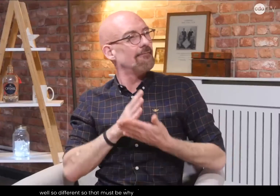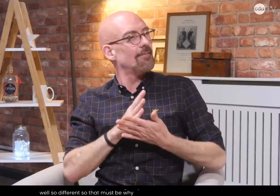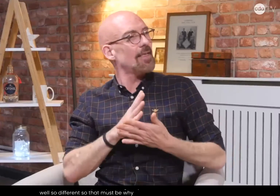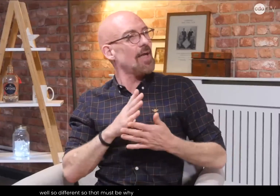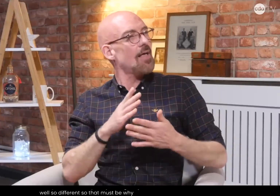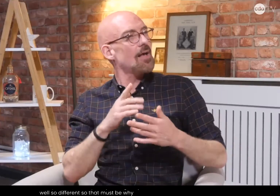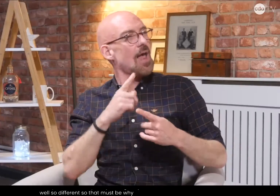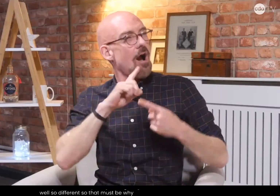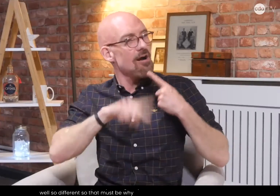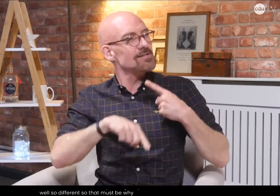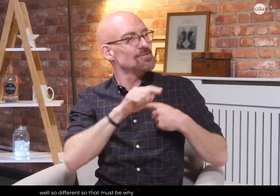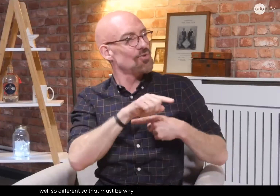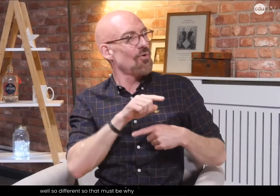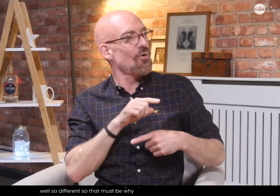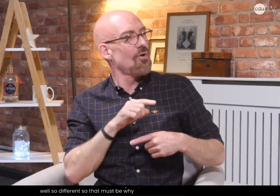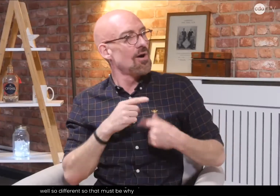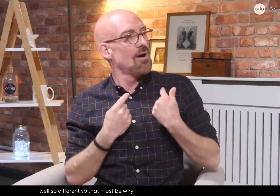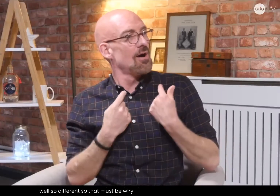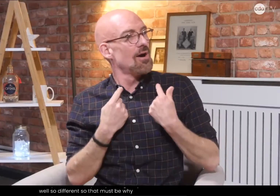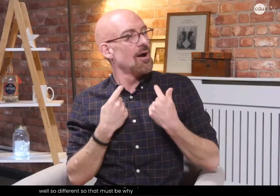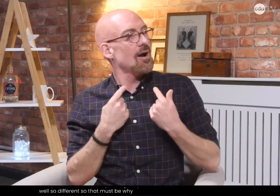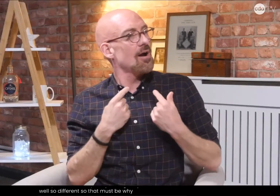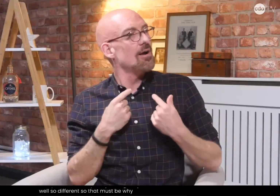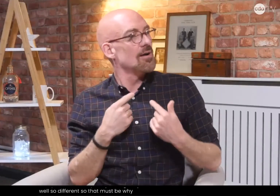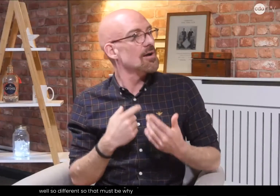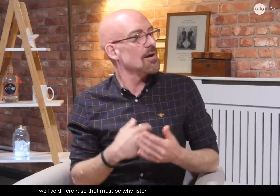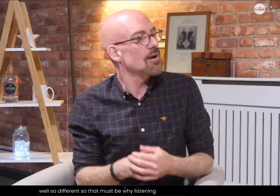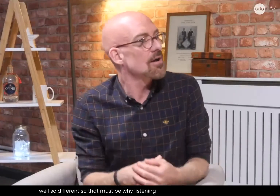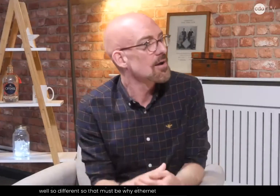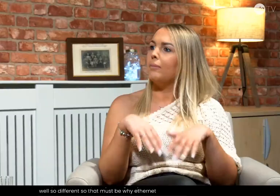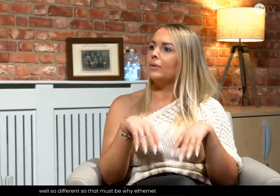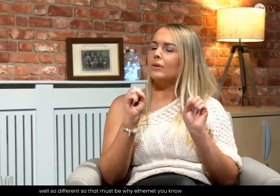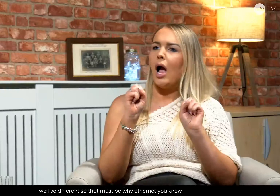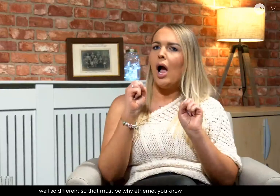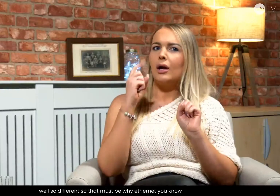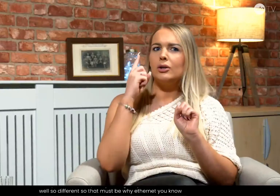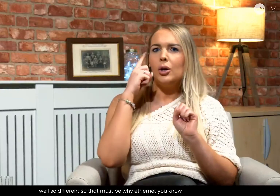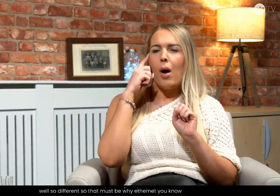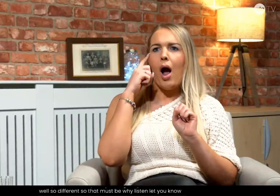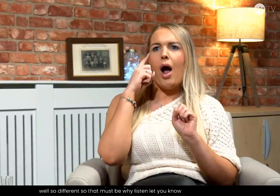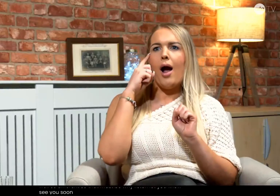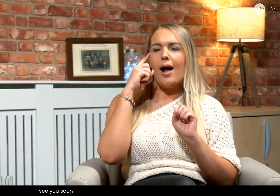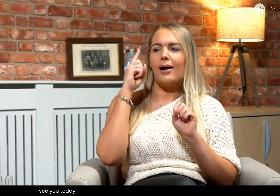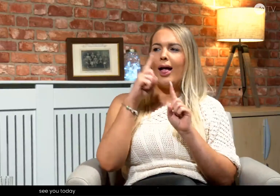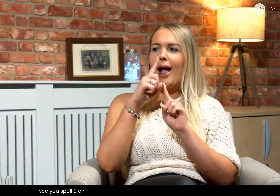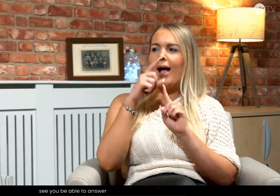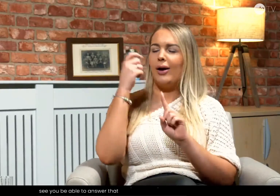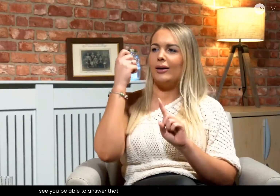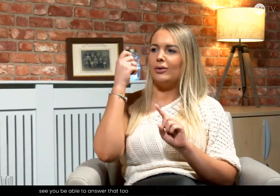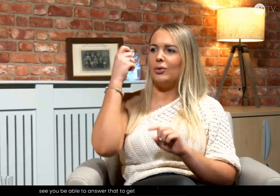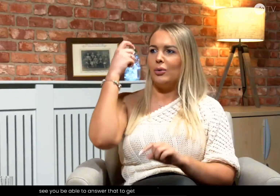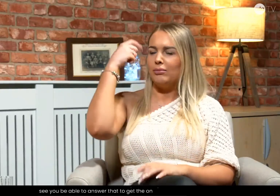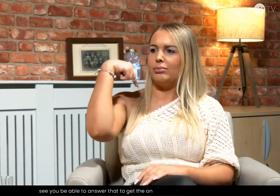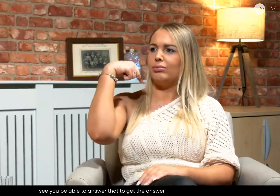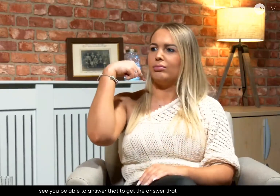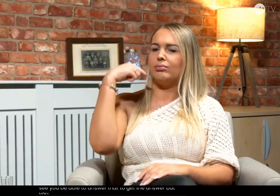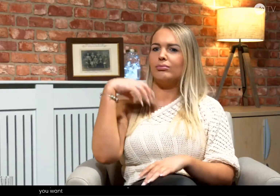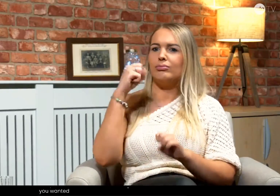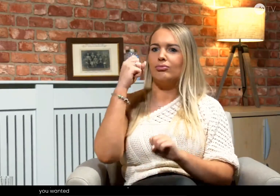That must have been a real relief for you, mustn't it? You know, for you to be able to answer that, to get the answer that you wanted. Yes,